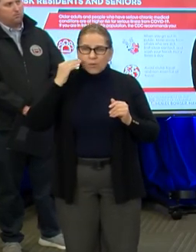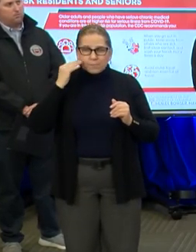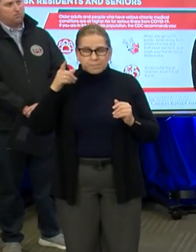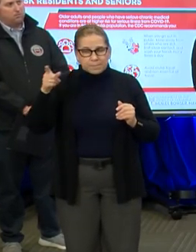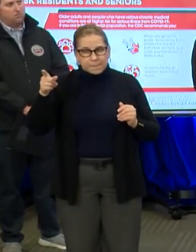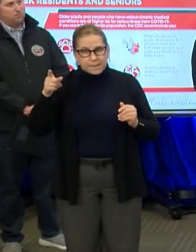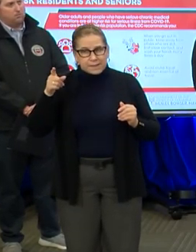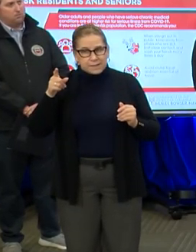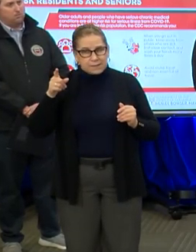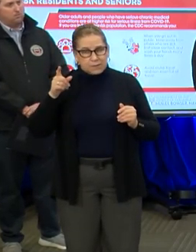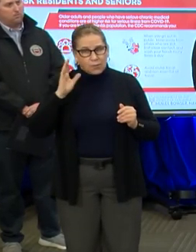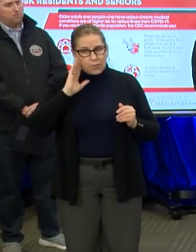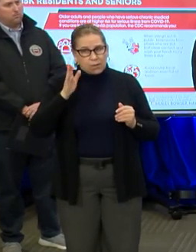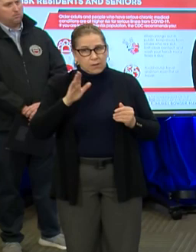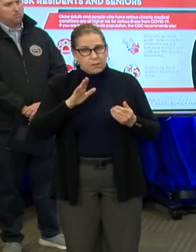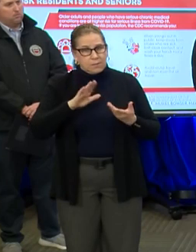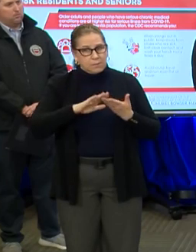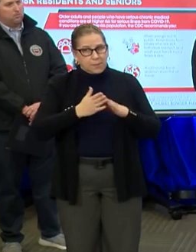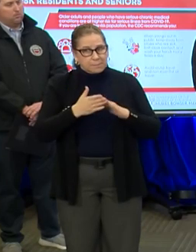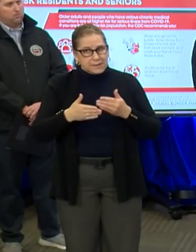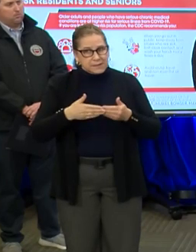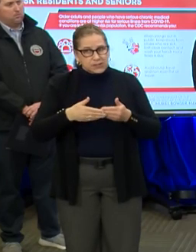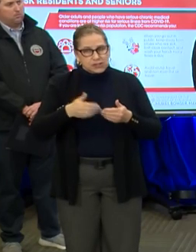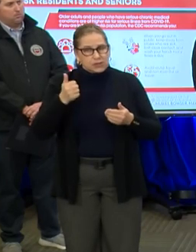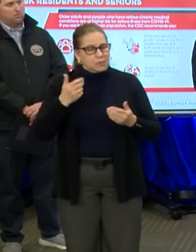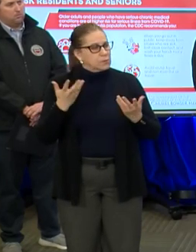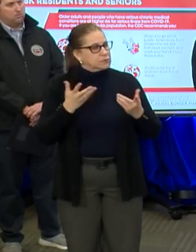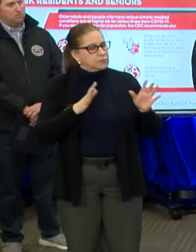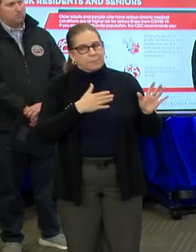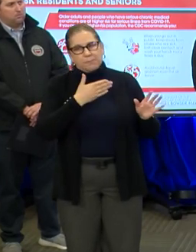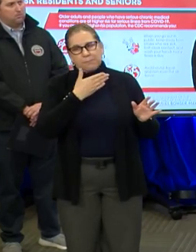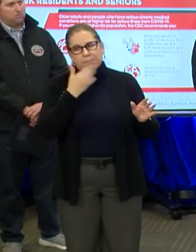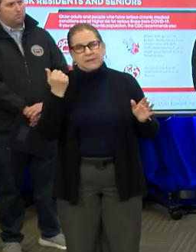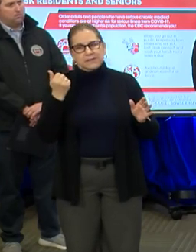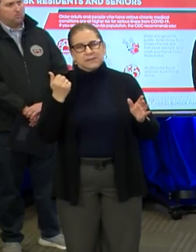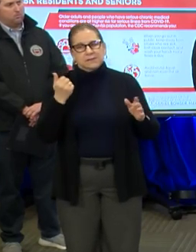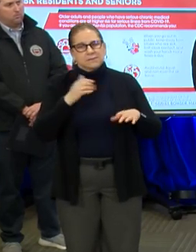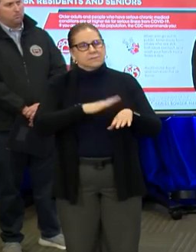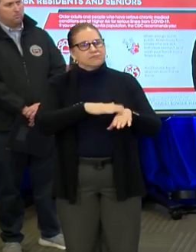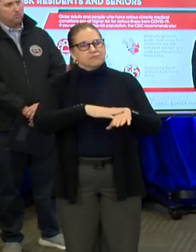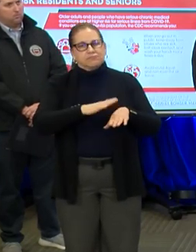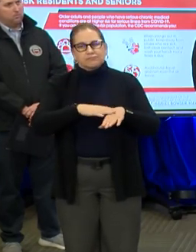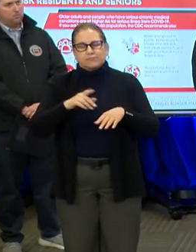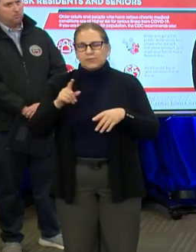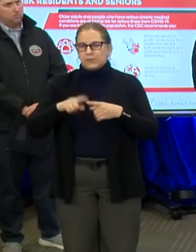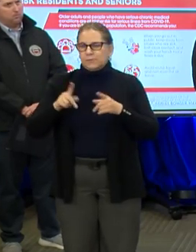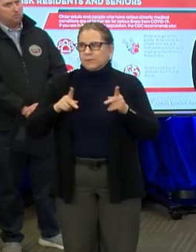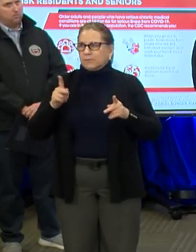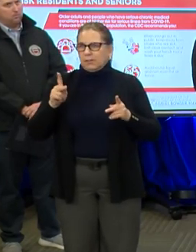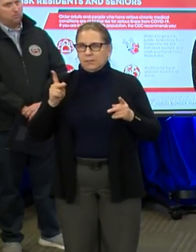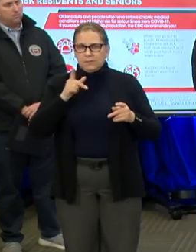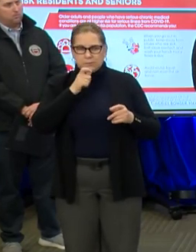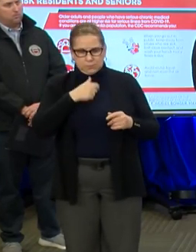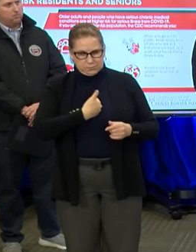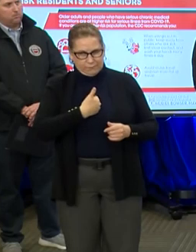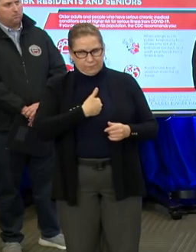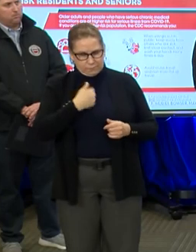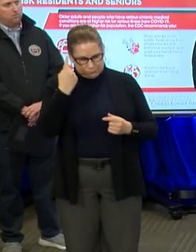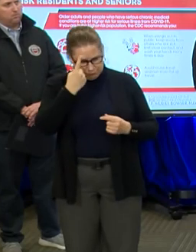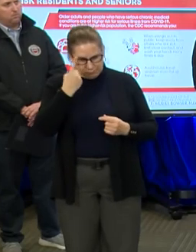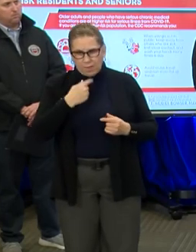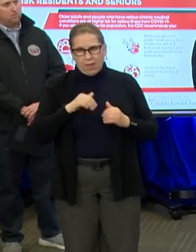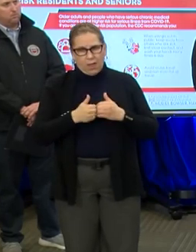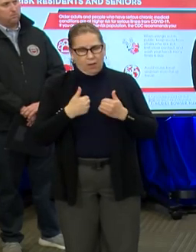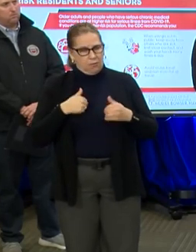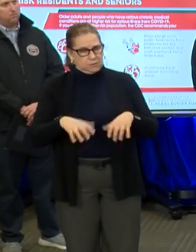and what's your best advice for people, you know, who are wondering, how do I get tested, and why are some people getting results quickly